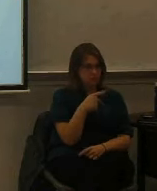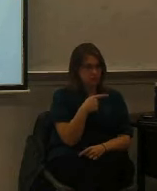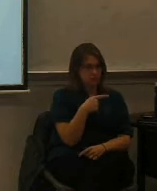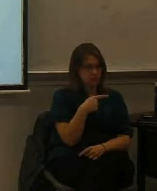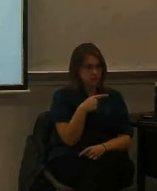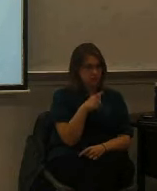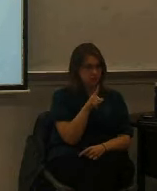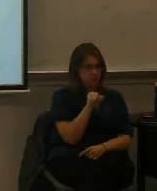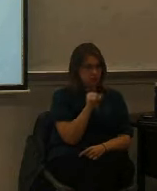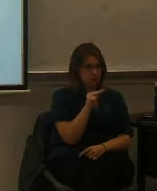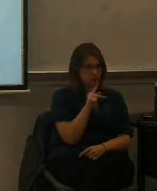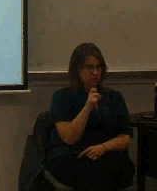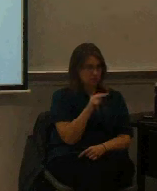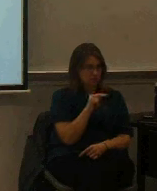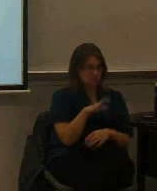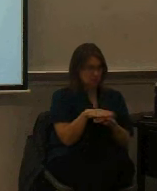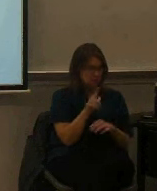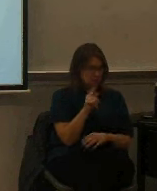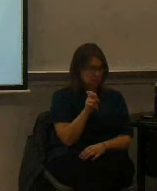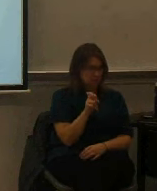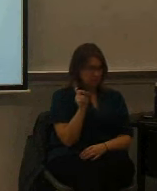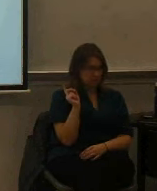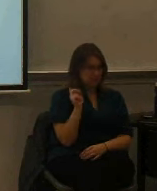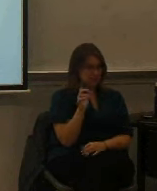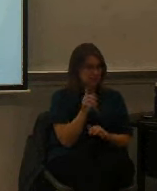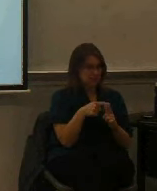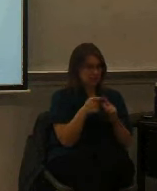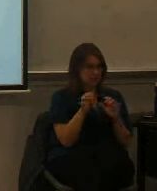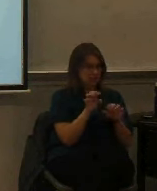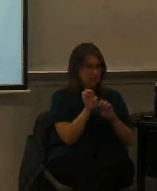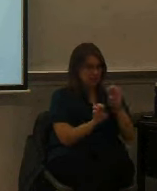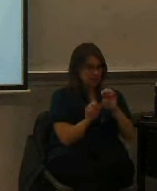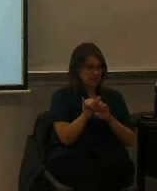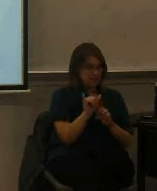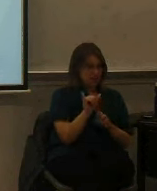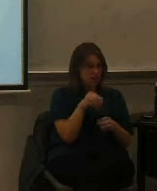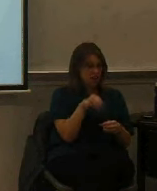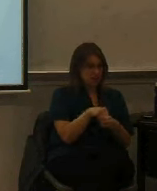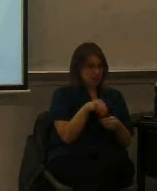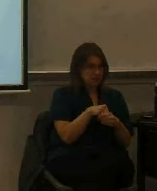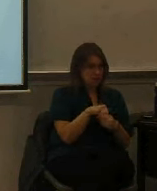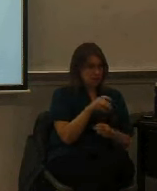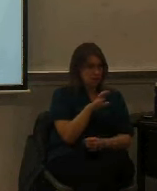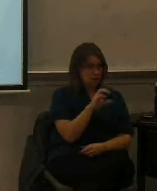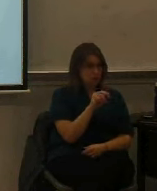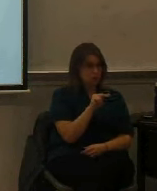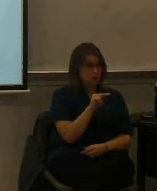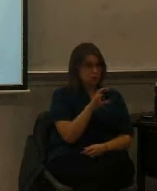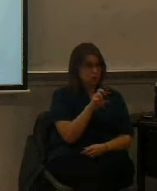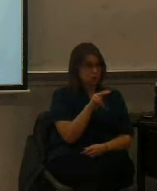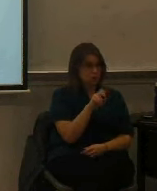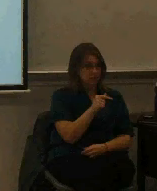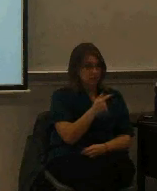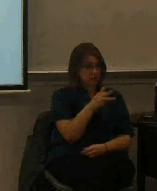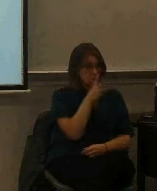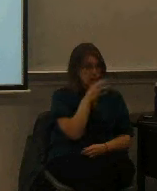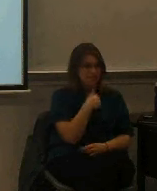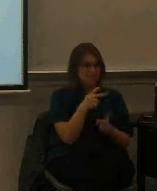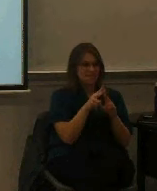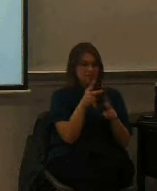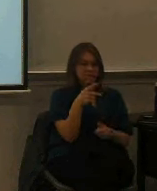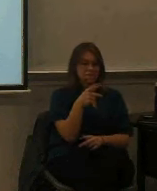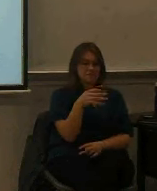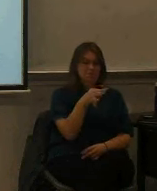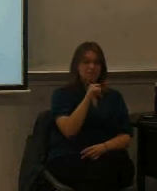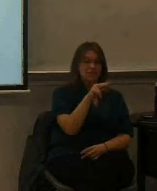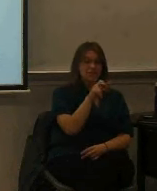lake. And then they started doing experiments like concentrating water that had very fine particles in it,